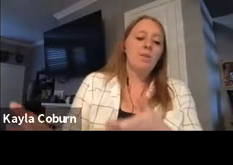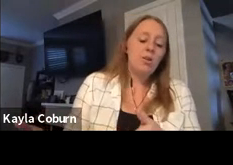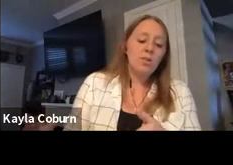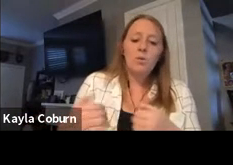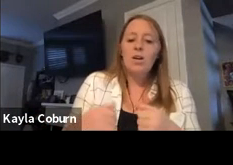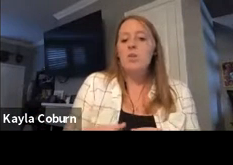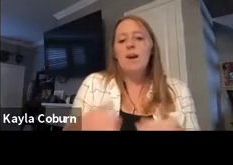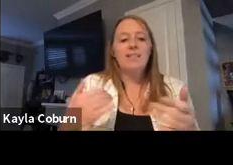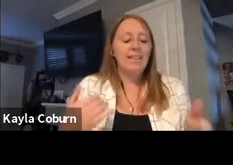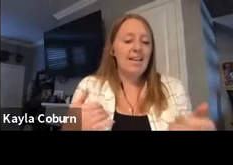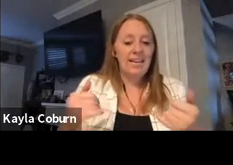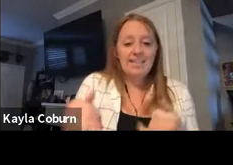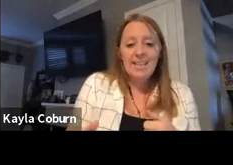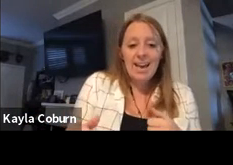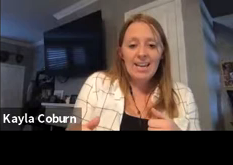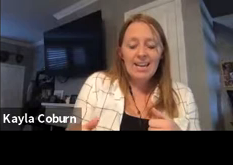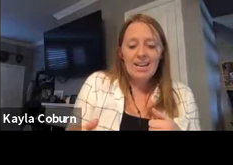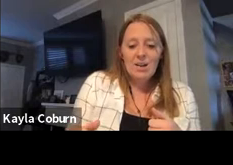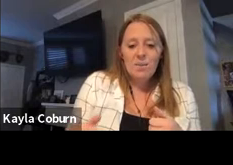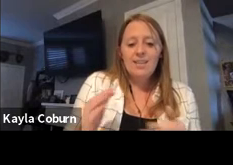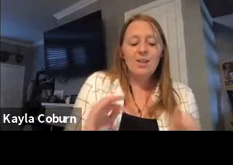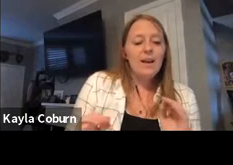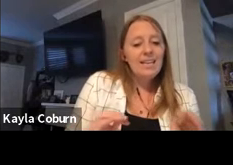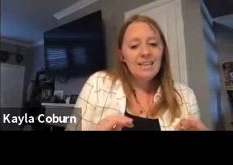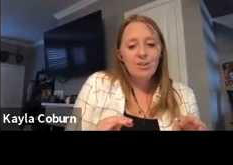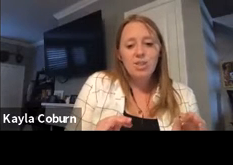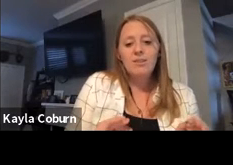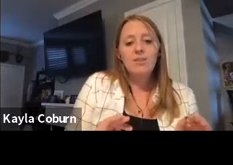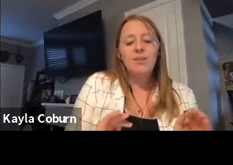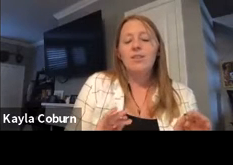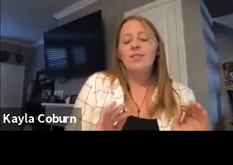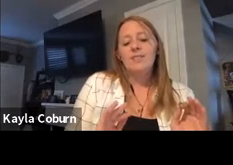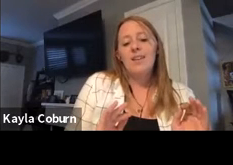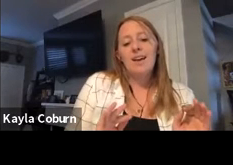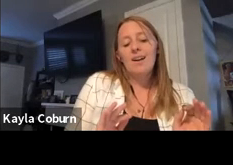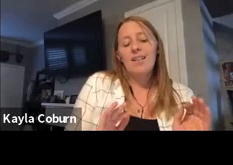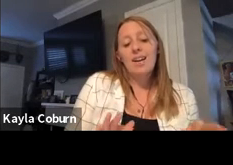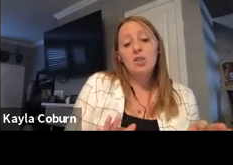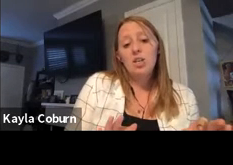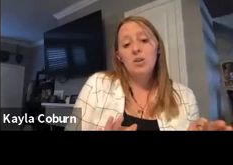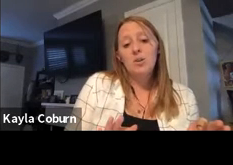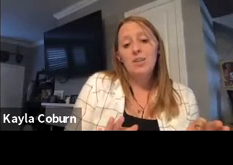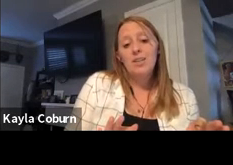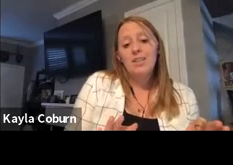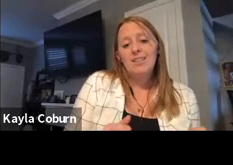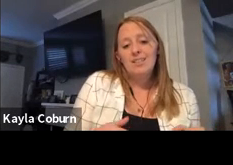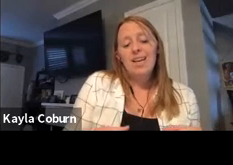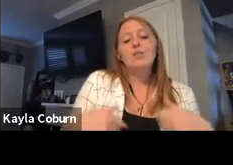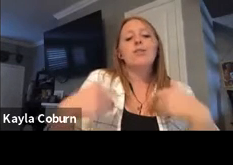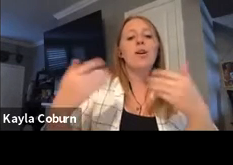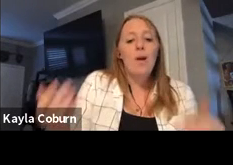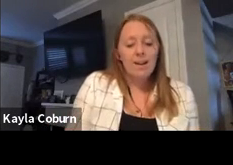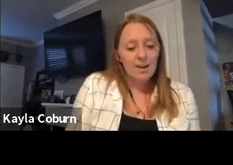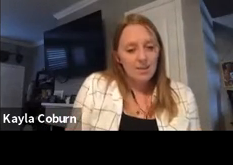getting him to go somewhere, you might sign it and say it, but he still might need a little gentle touch cue to